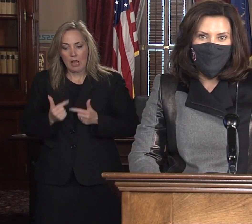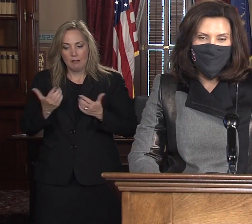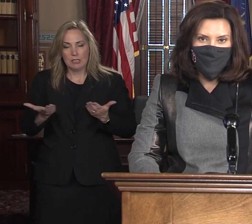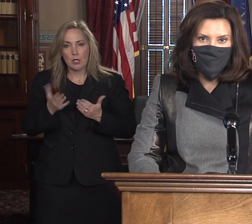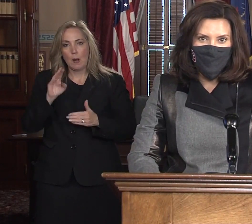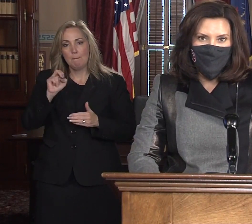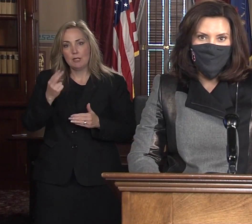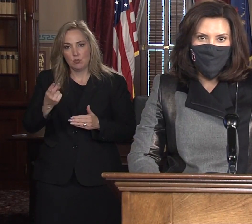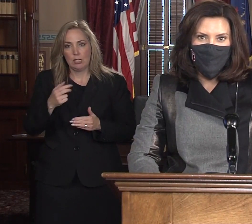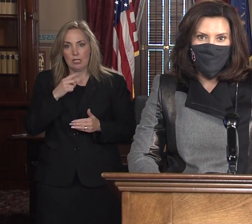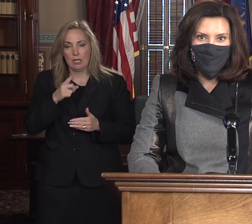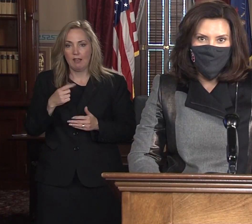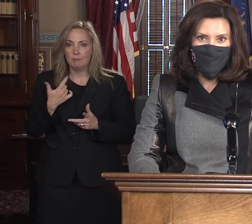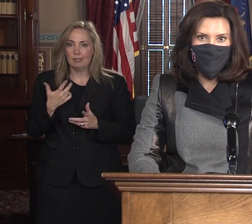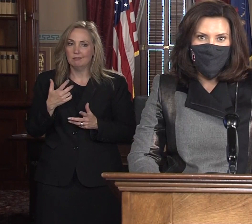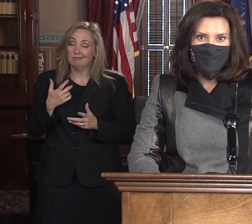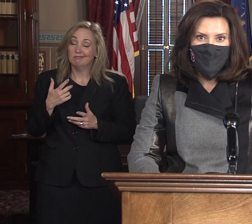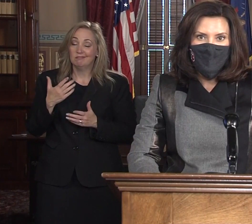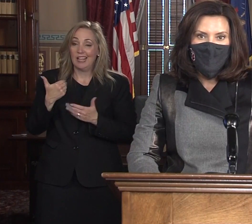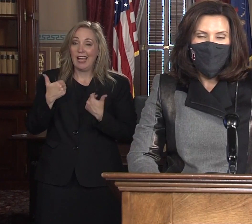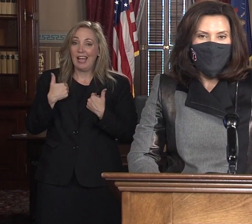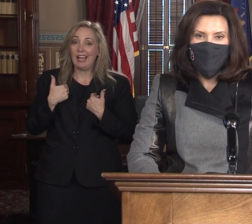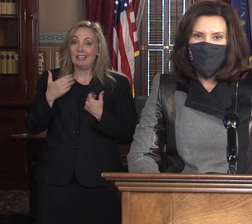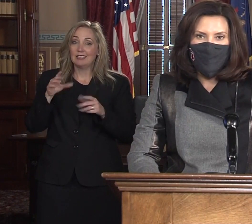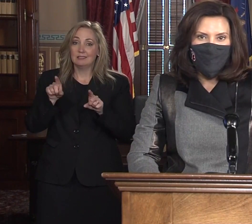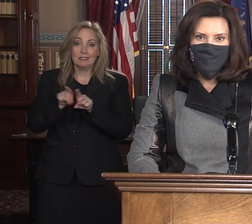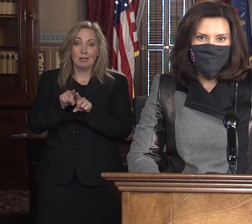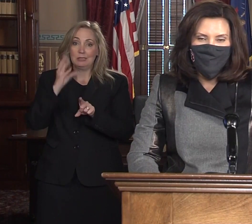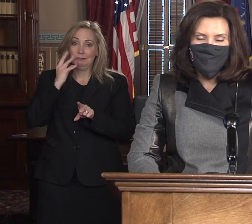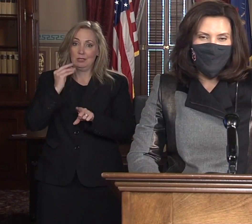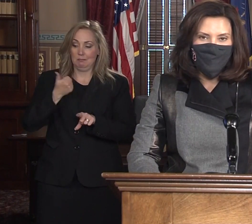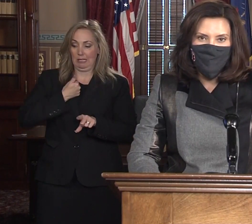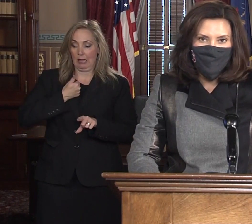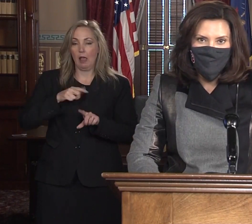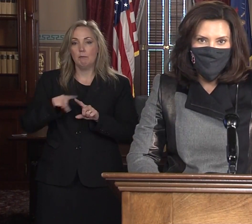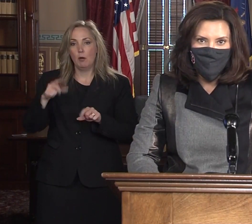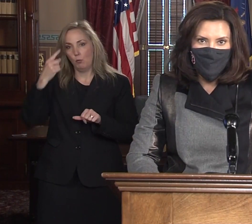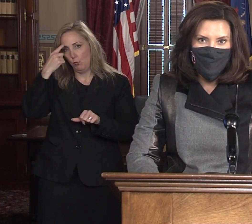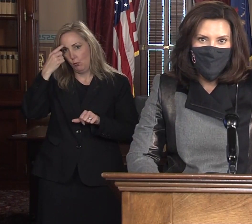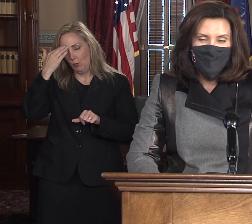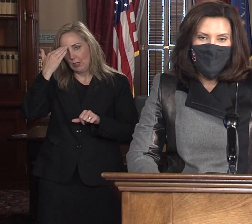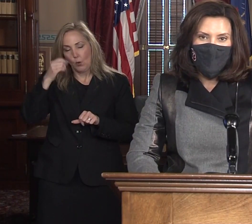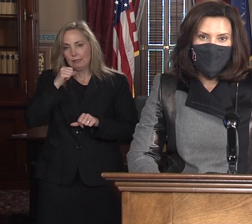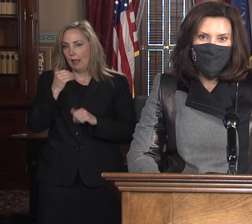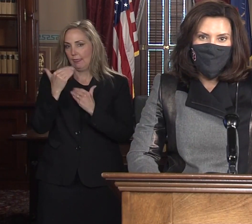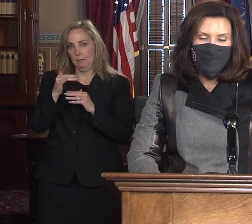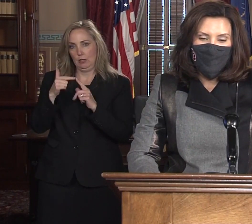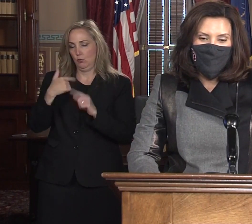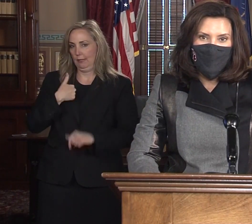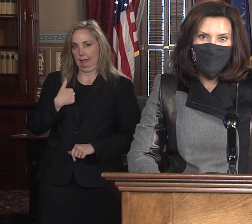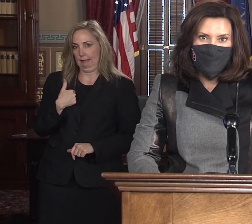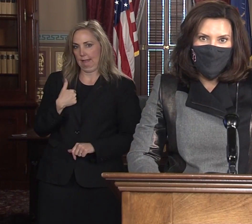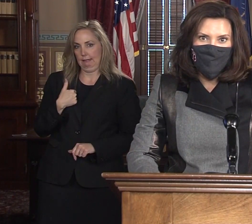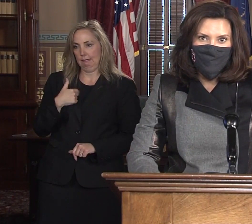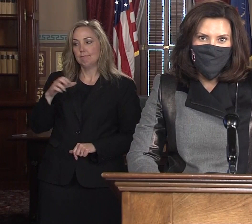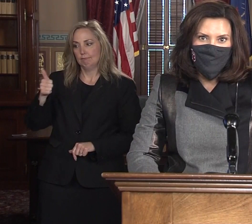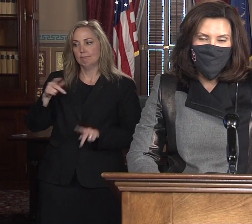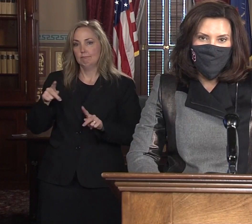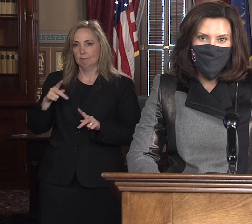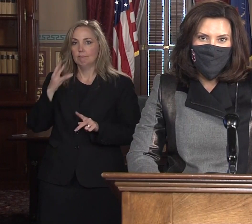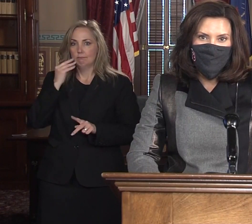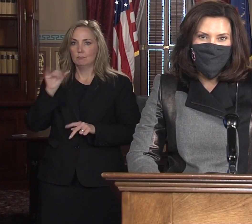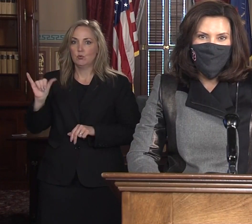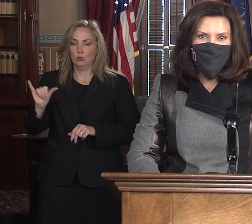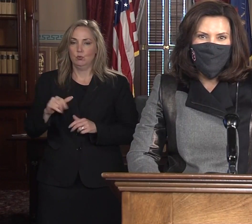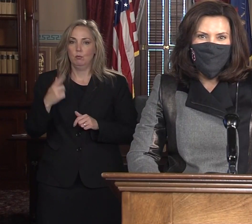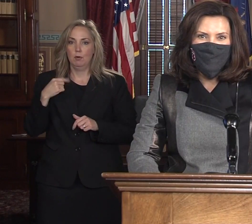and have been the subject of some of that myself. We know that it's not limited to me. And any efforts